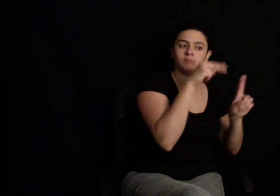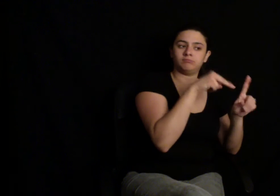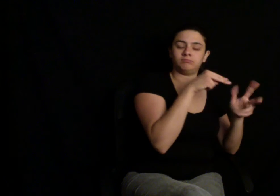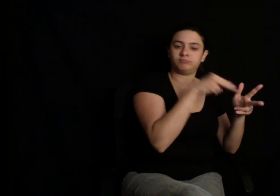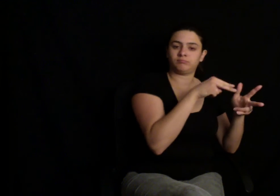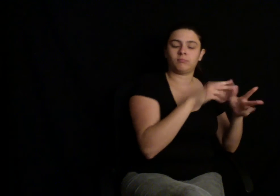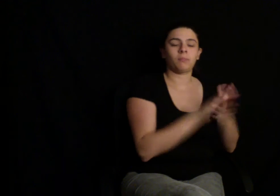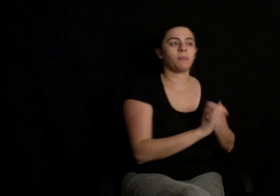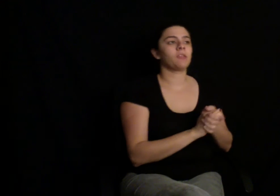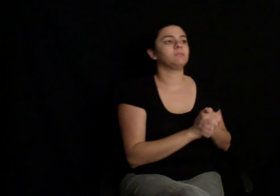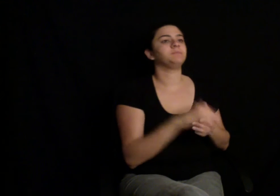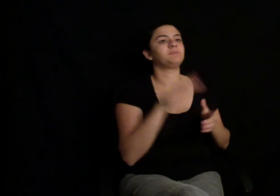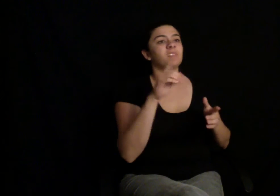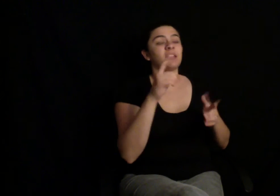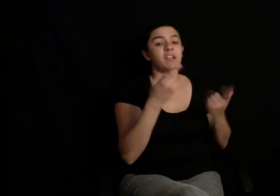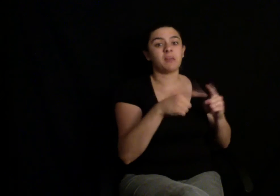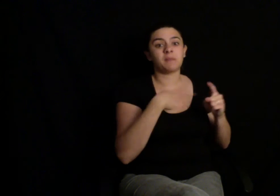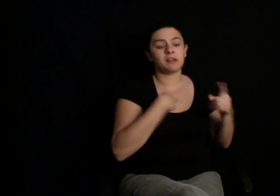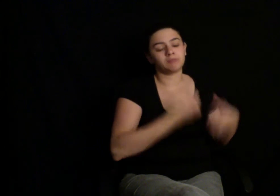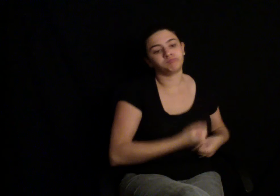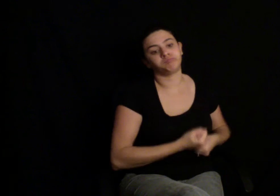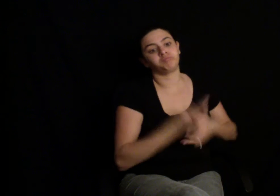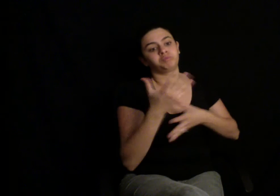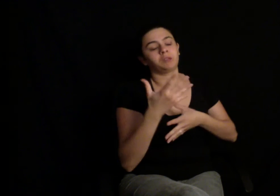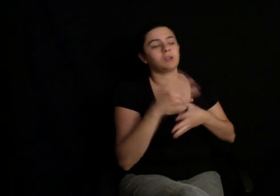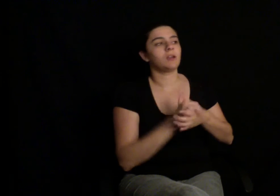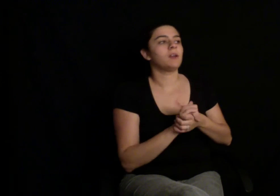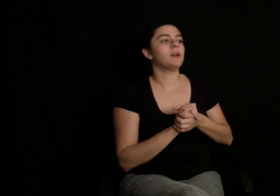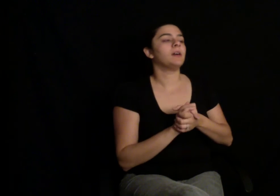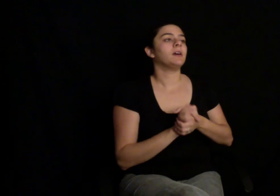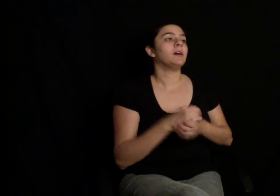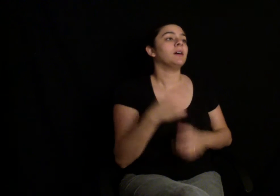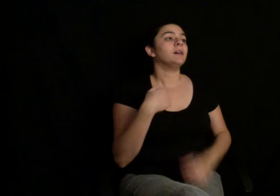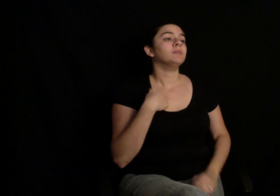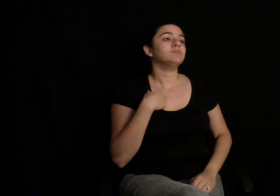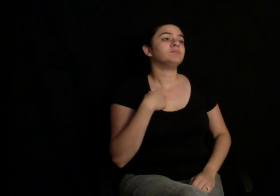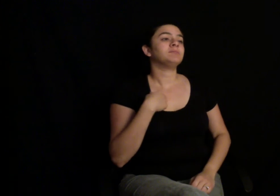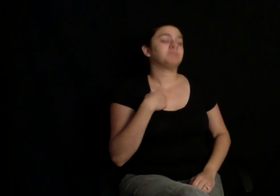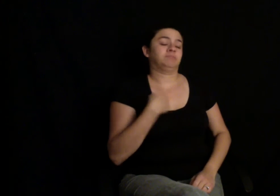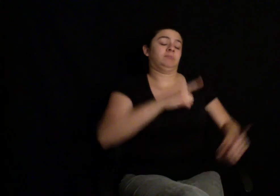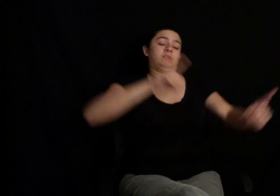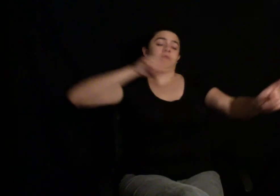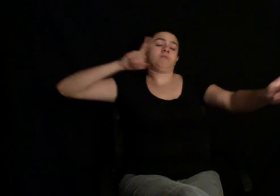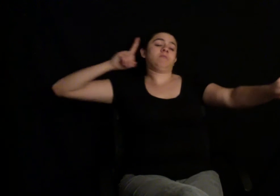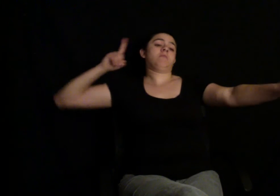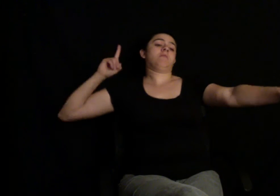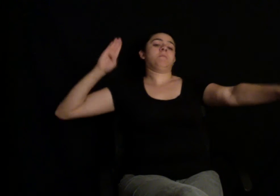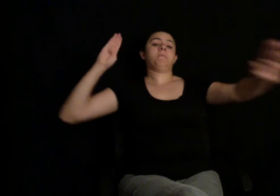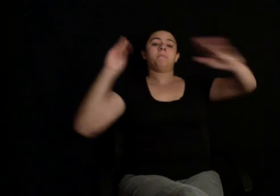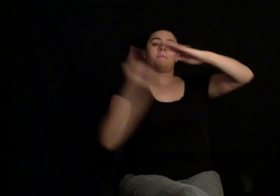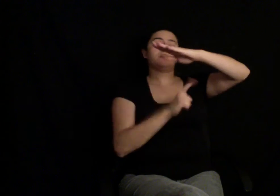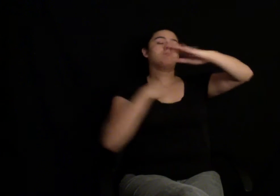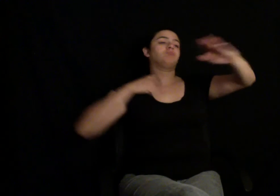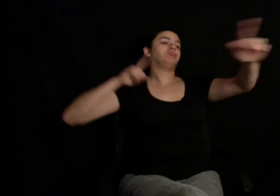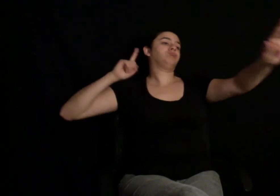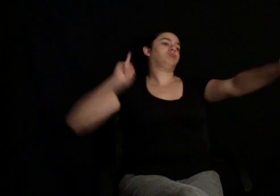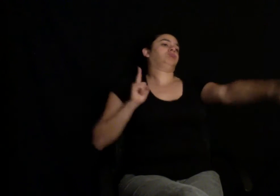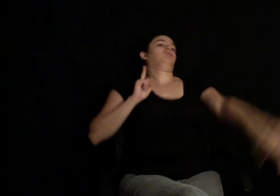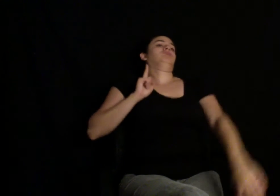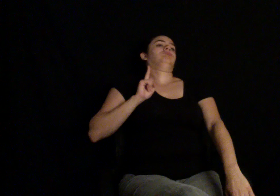out of the scene and made me stand like 300 feet back to the point where you wouldn't even see me at all. I